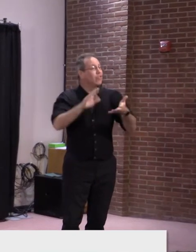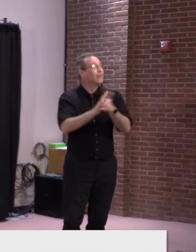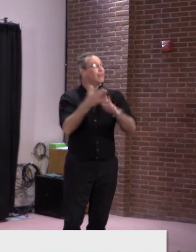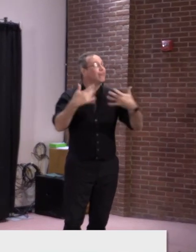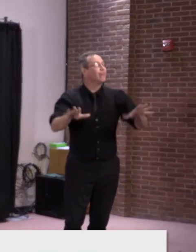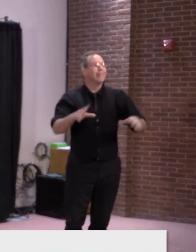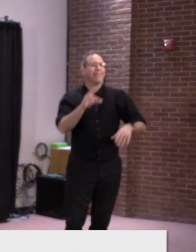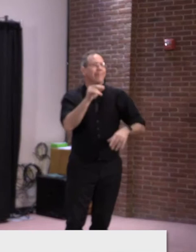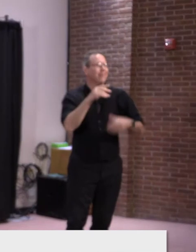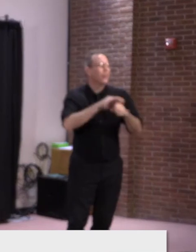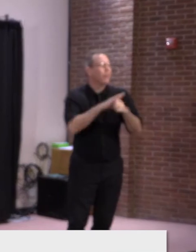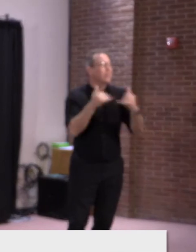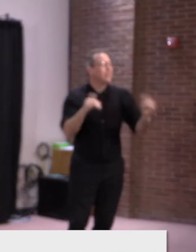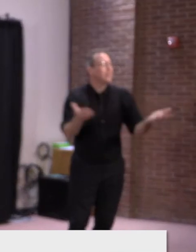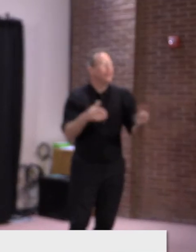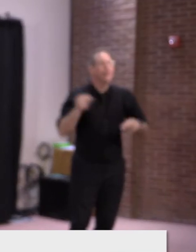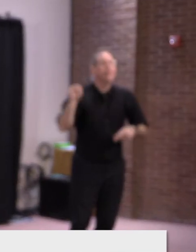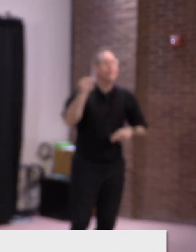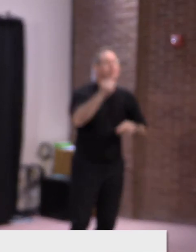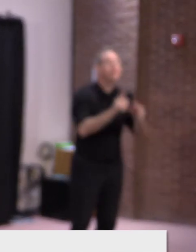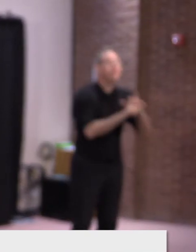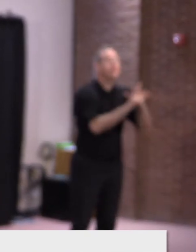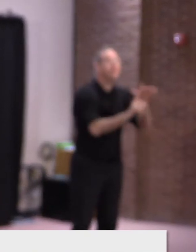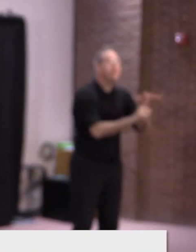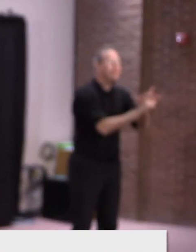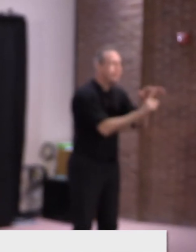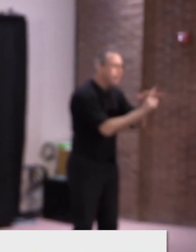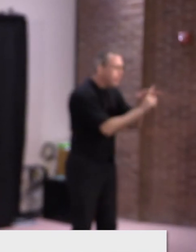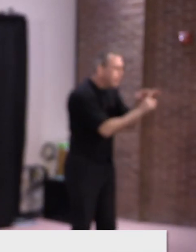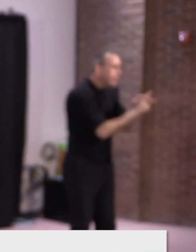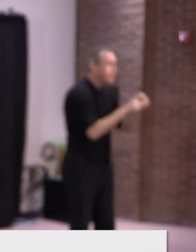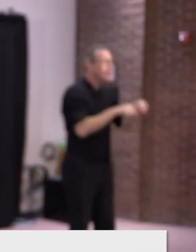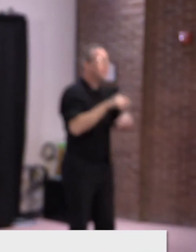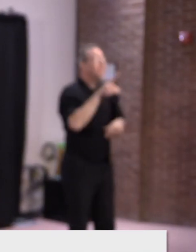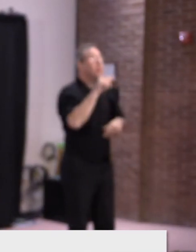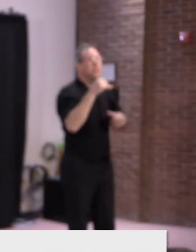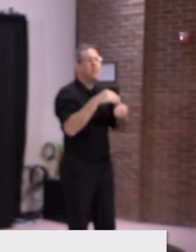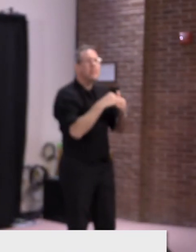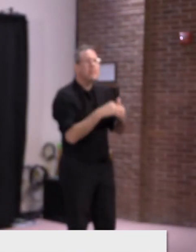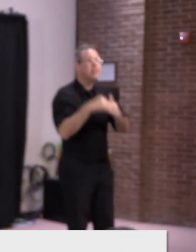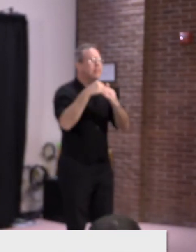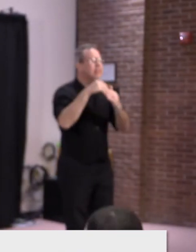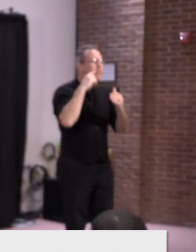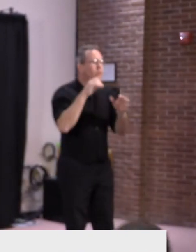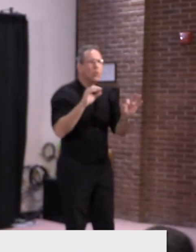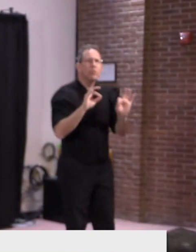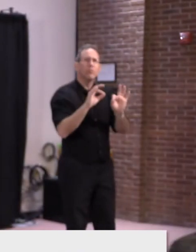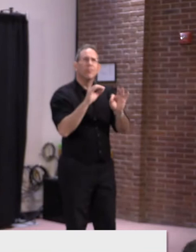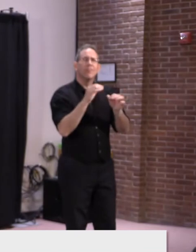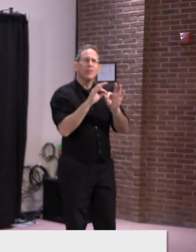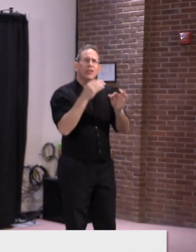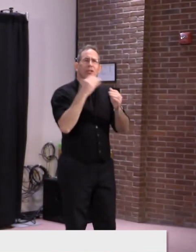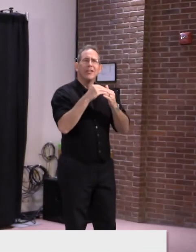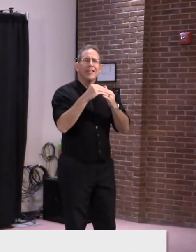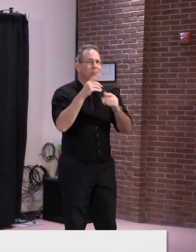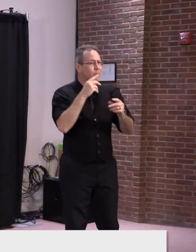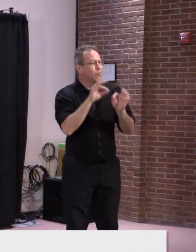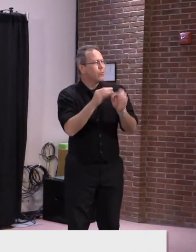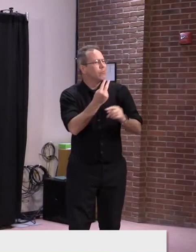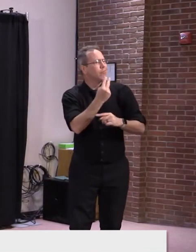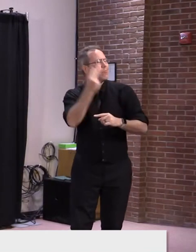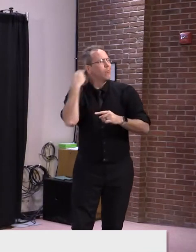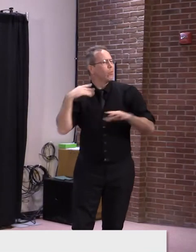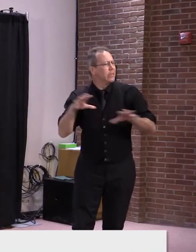continues to lead the nation, it's still important to pause and reflect on the toll it's taken. Saturday,